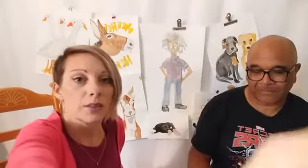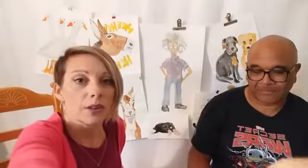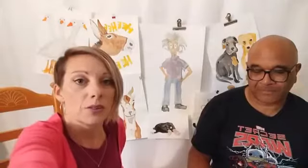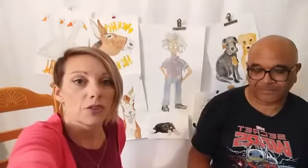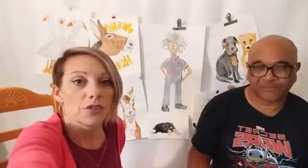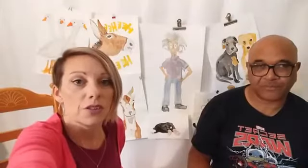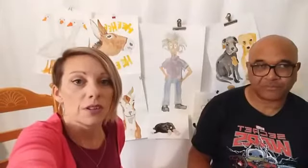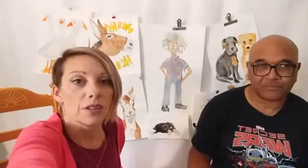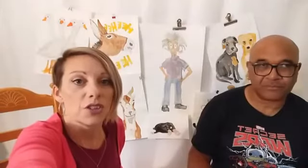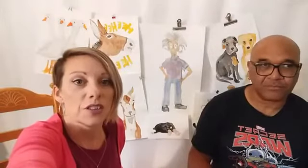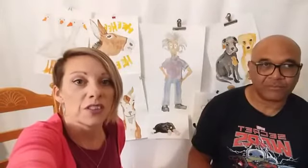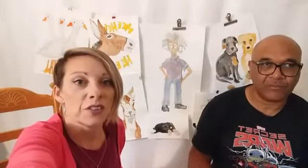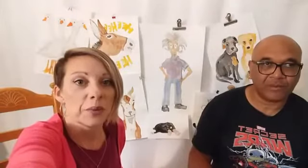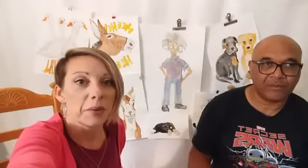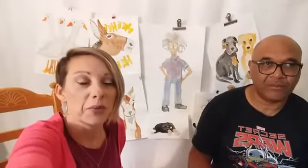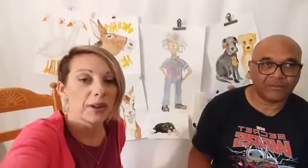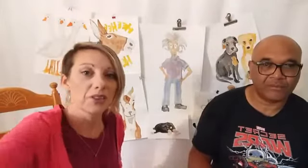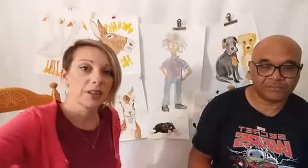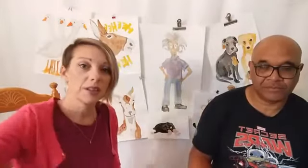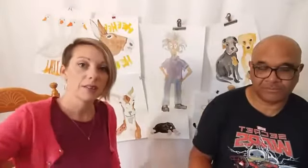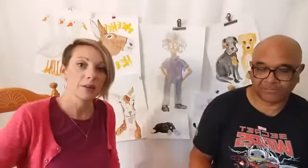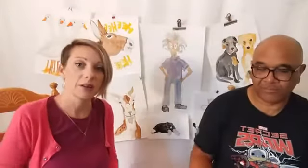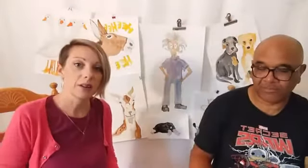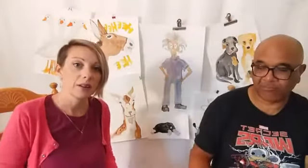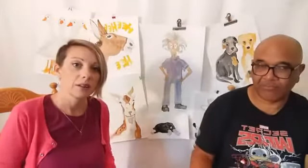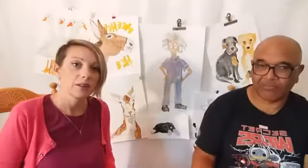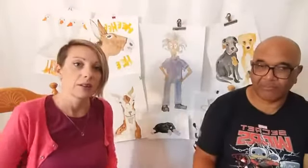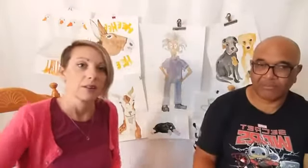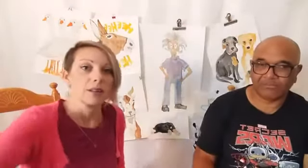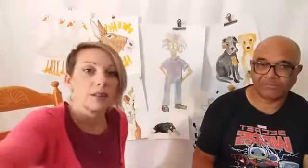Sorry, just adjusting some camera action here. There we